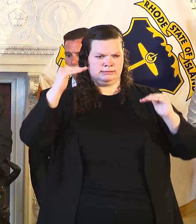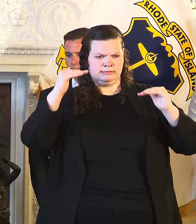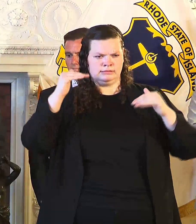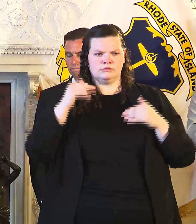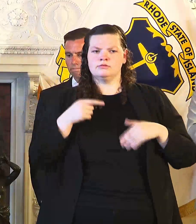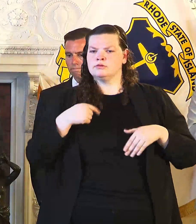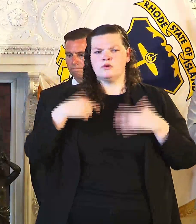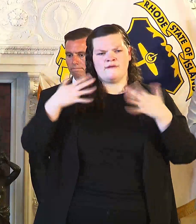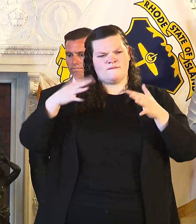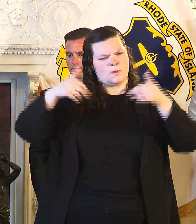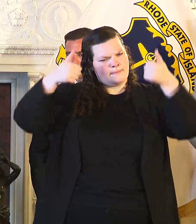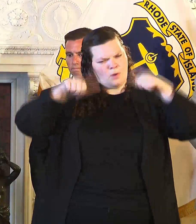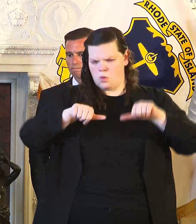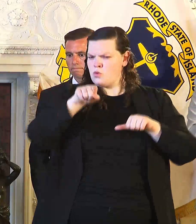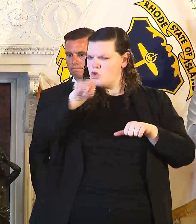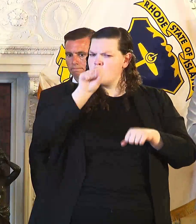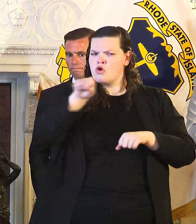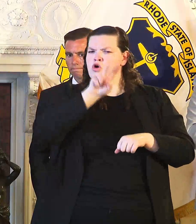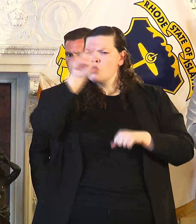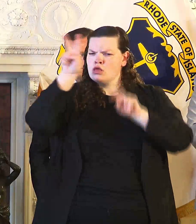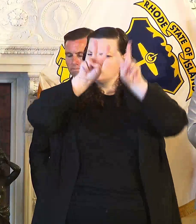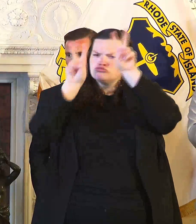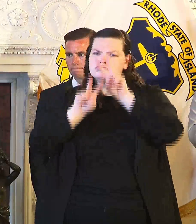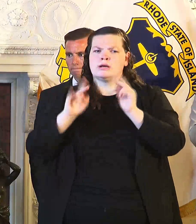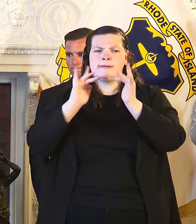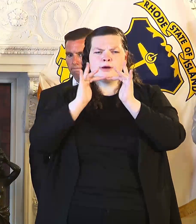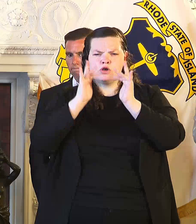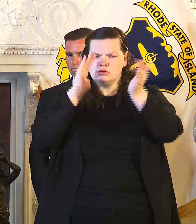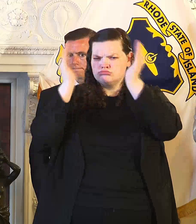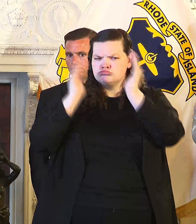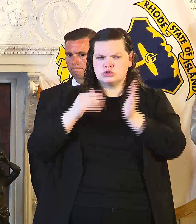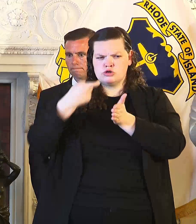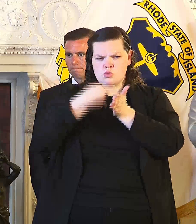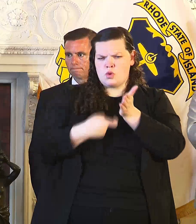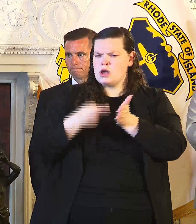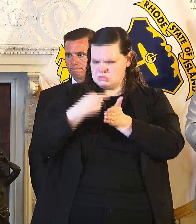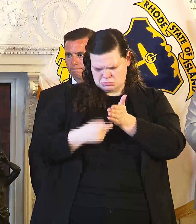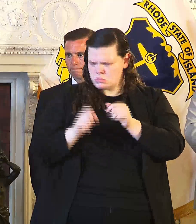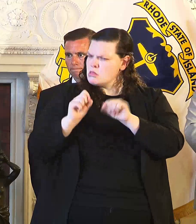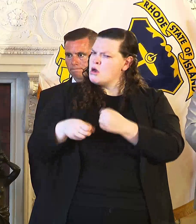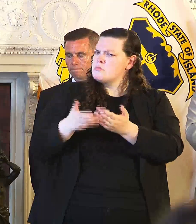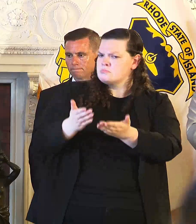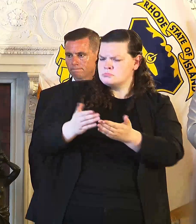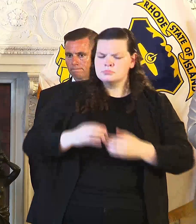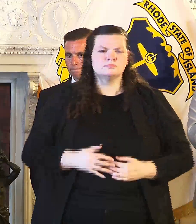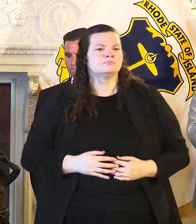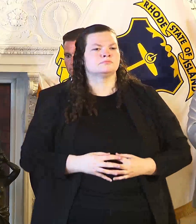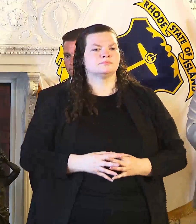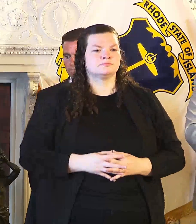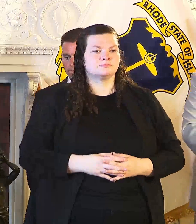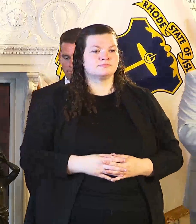the details of the other bid in comparison. All right, thank you. Yep, thanks.